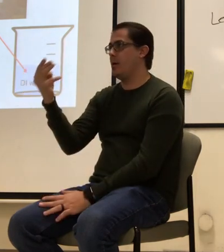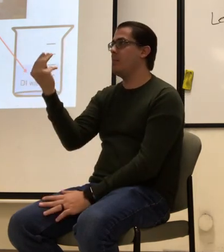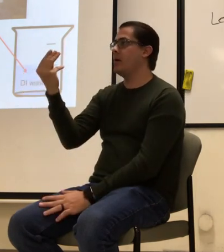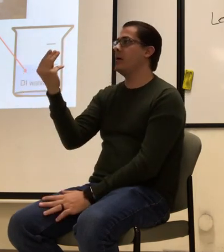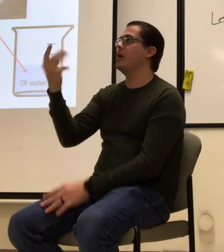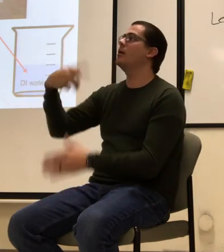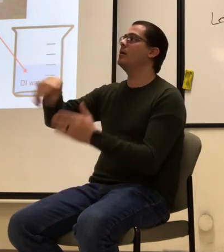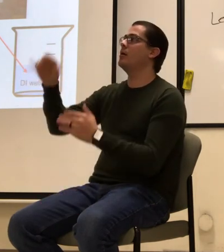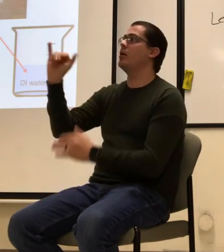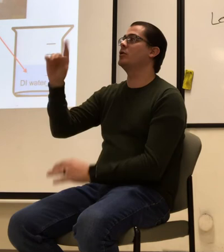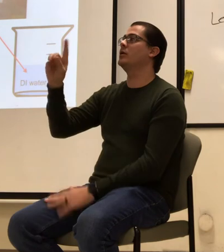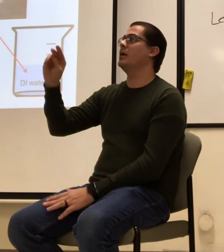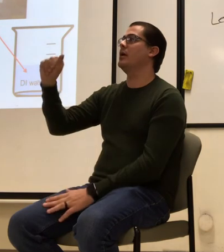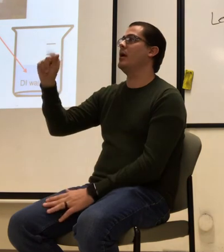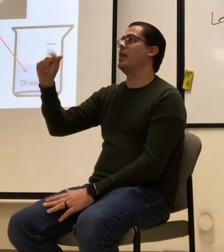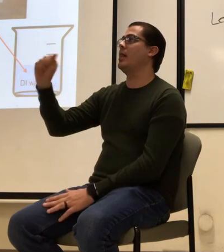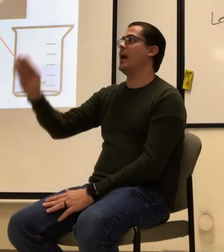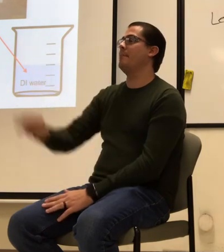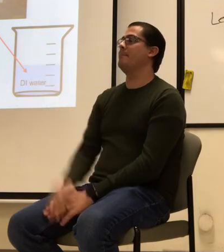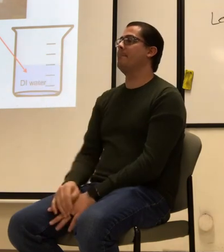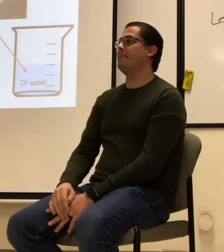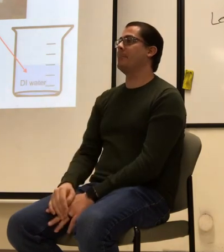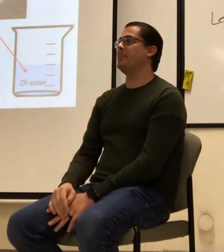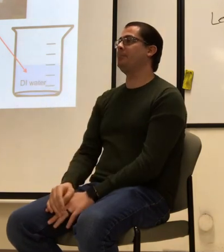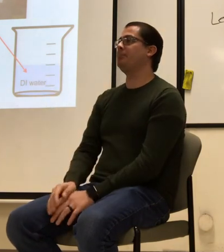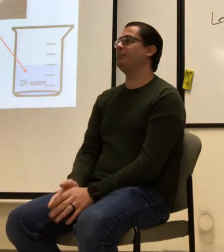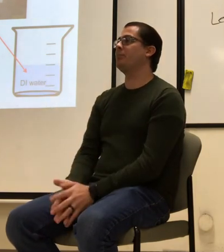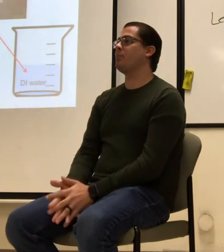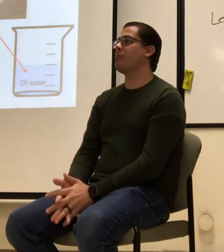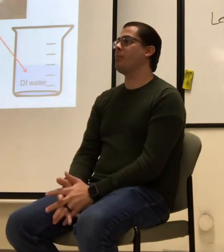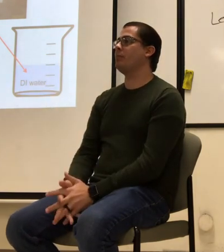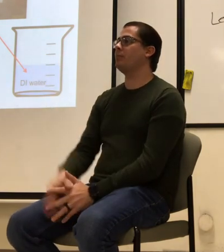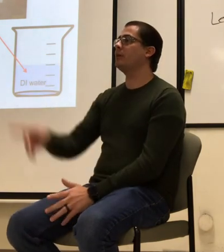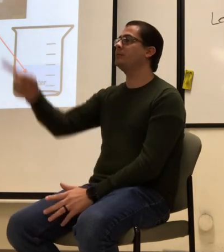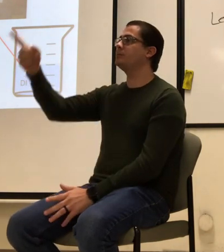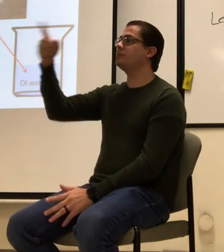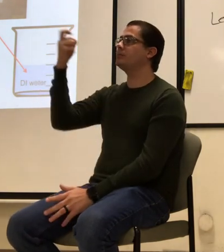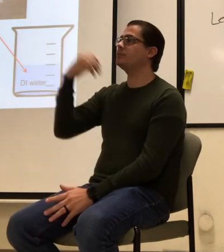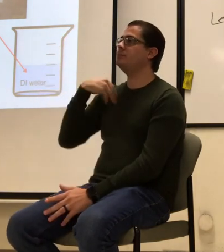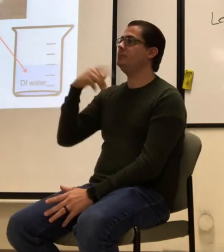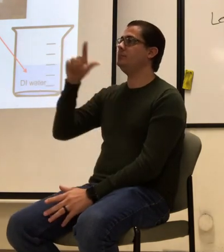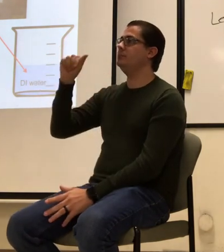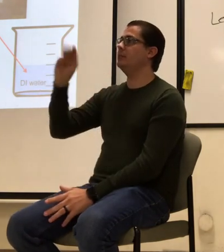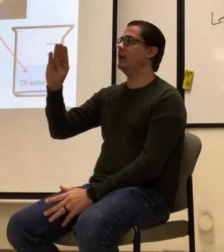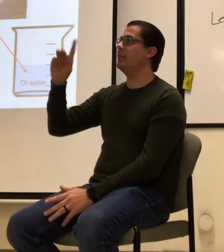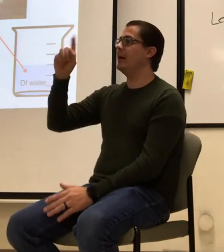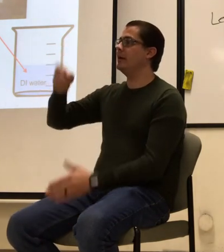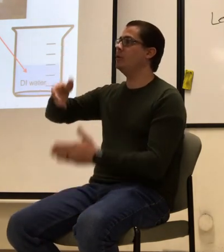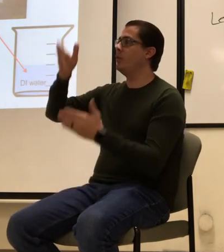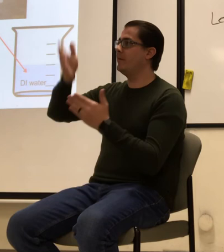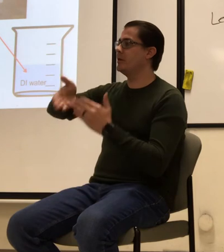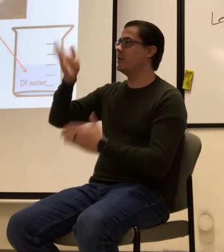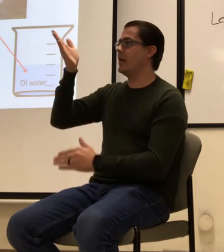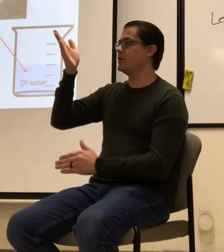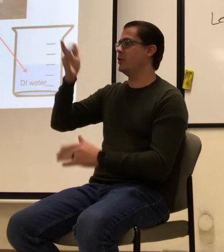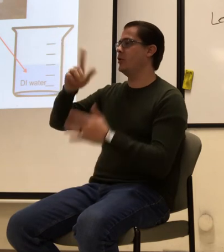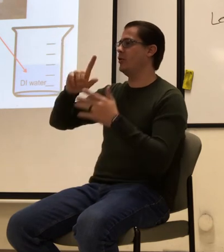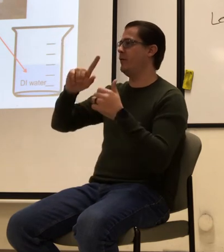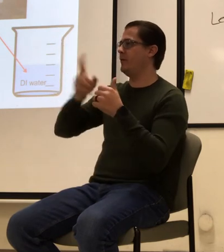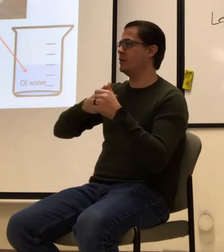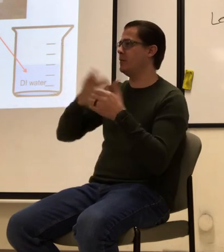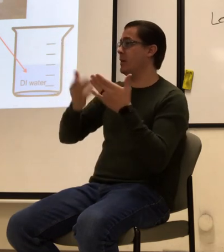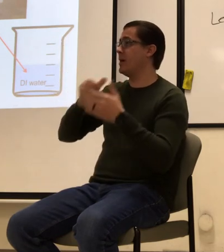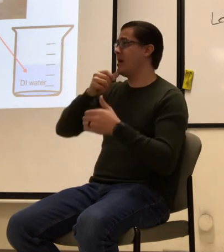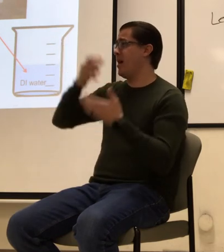the DNA lab. Because to have a lab, I have to finish lecturing on it, but I may not be